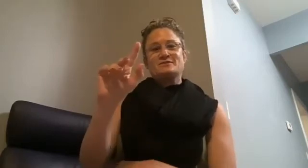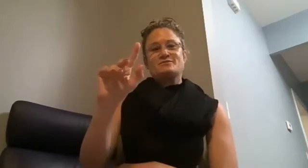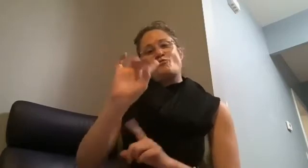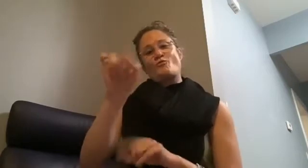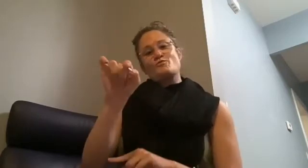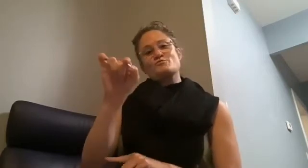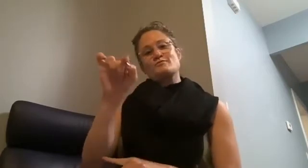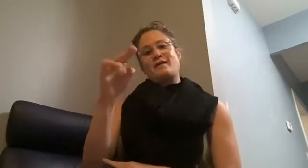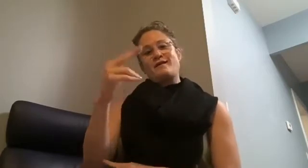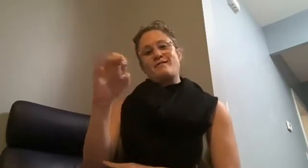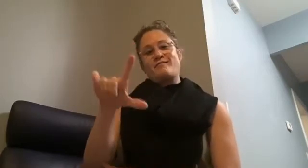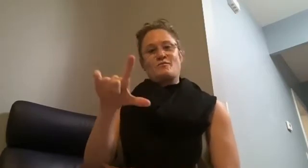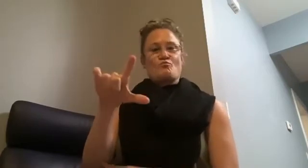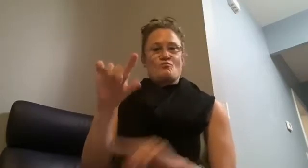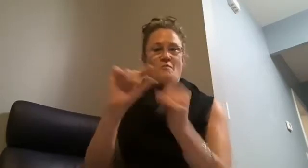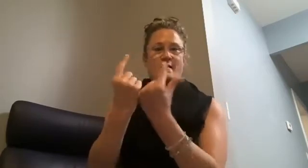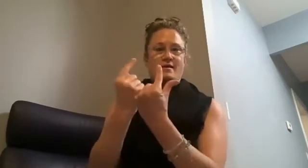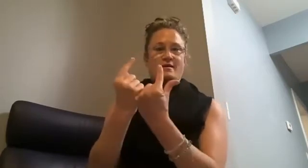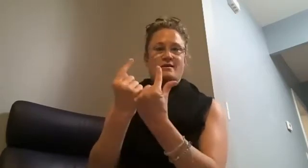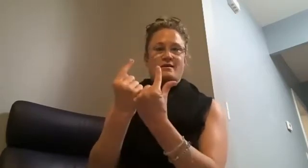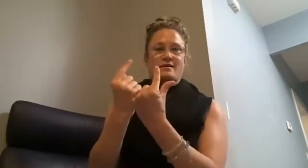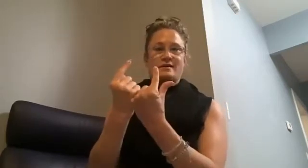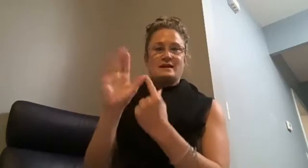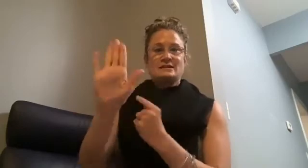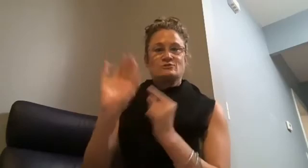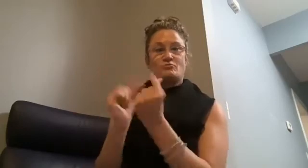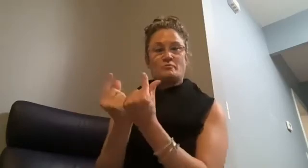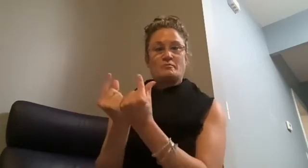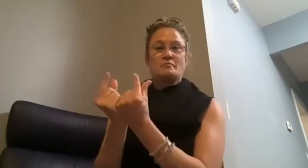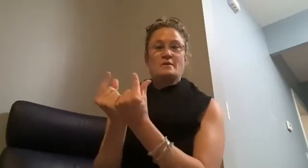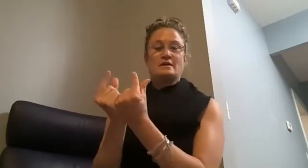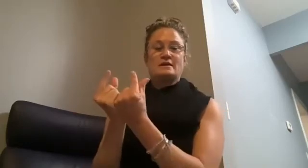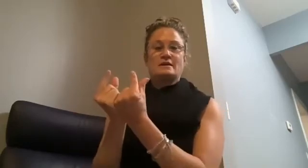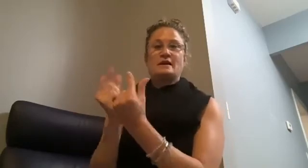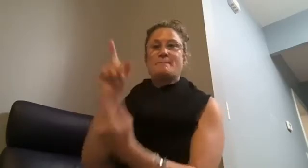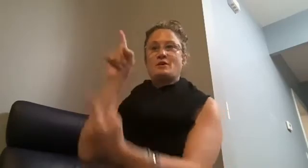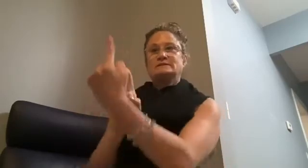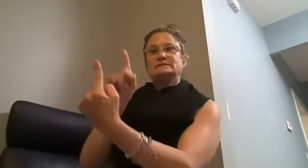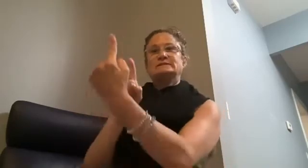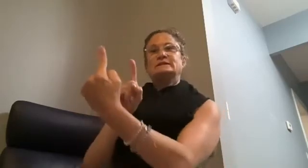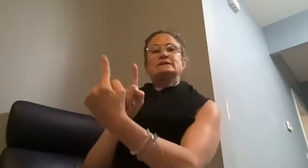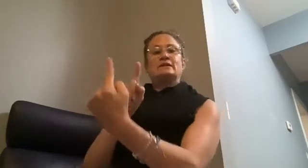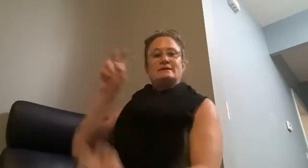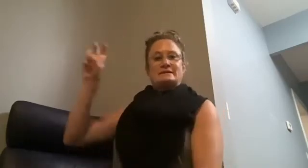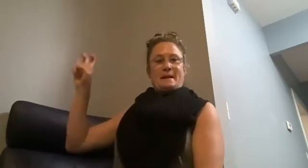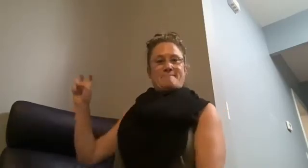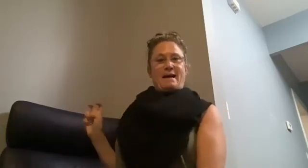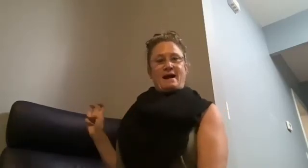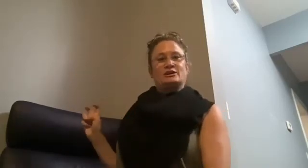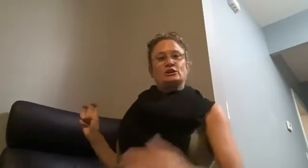And legend has it that at his group, when it was in person, he would sit at the back of the room, so that when newcomers would come into the